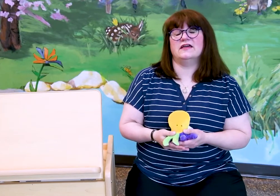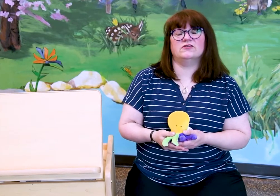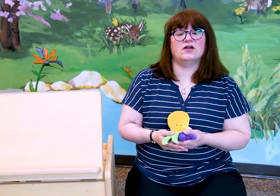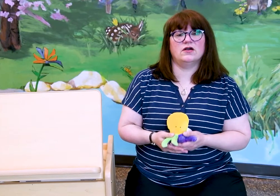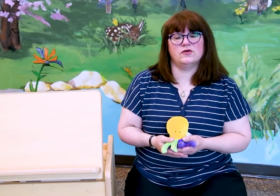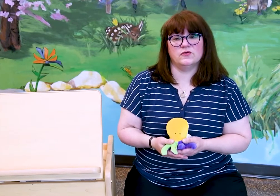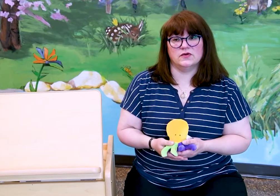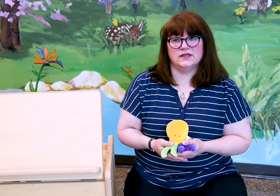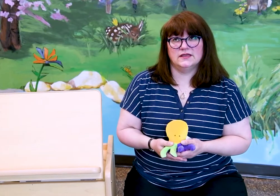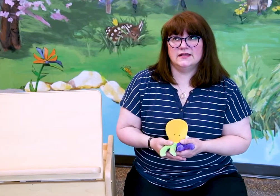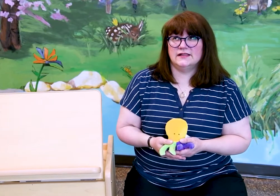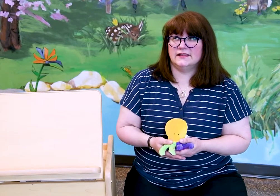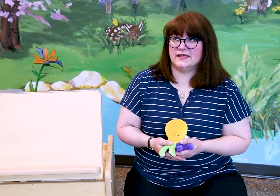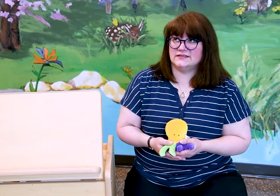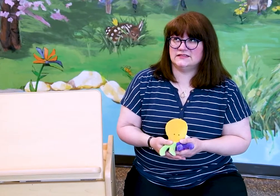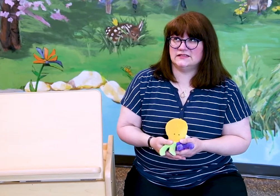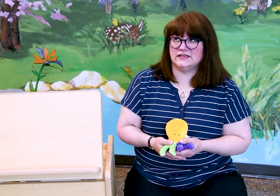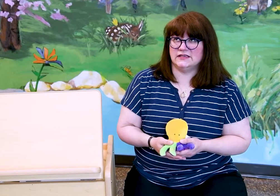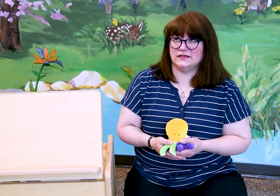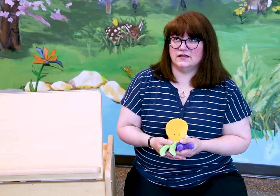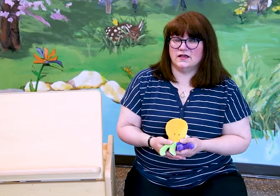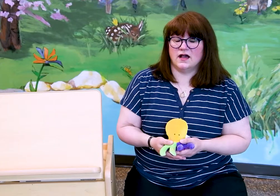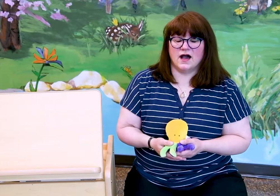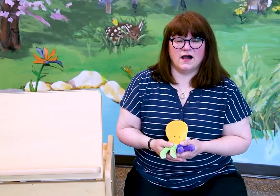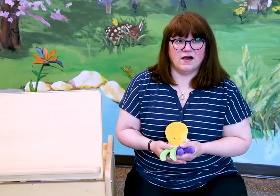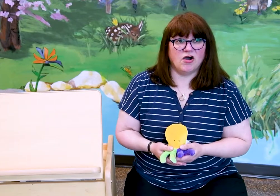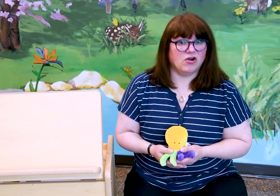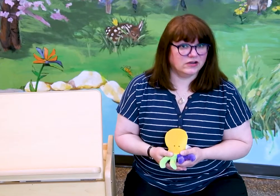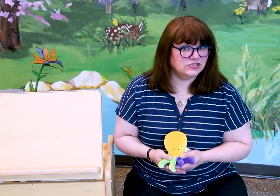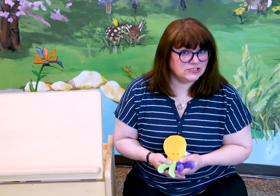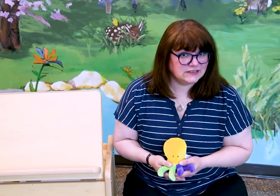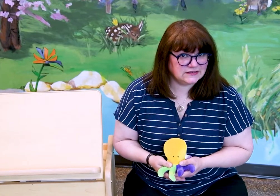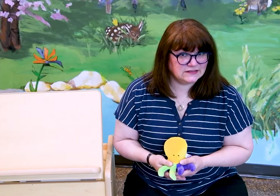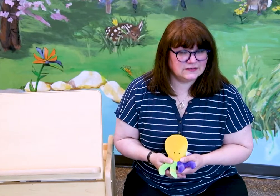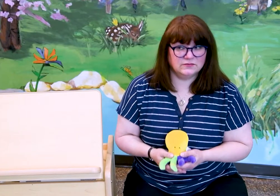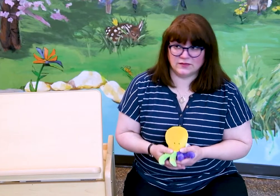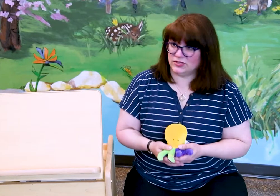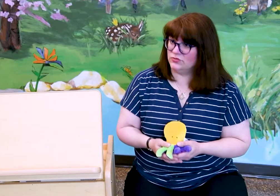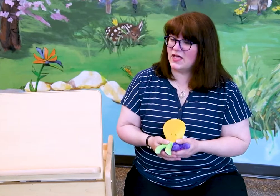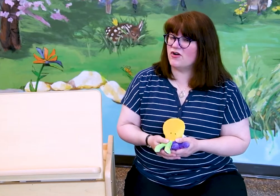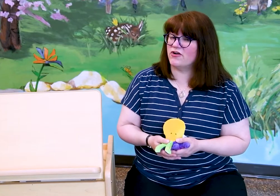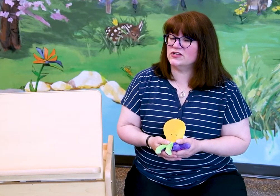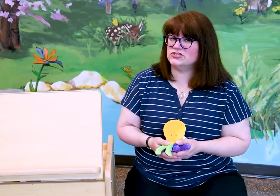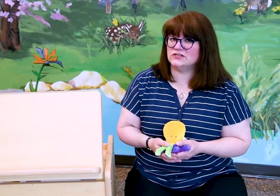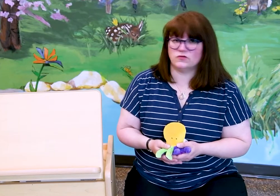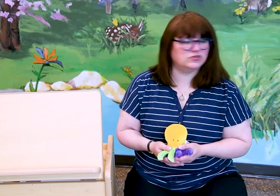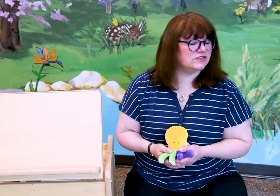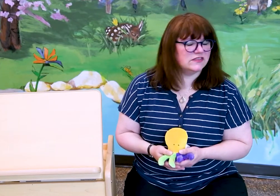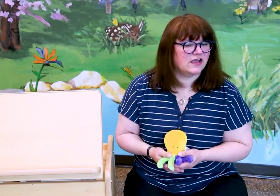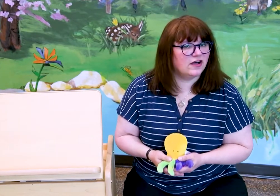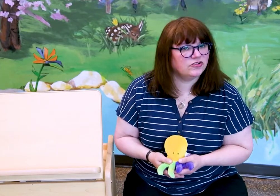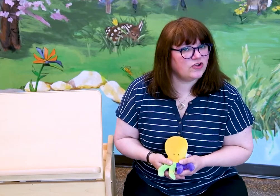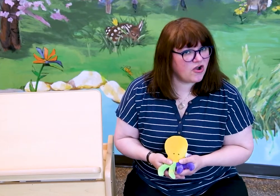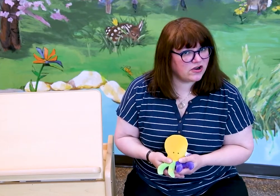O? Let's see. Oranges. Maybe you like oranges, or just the color orange.